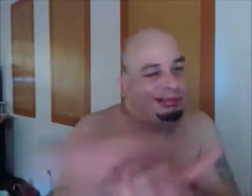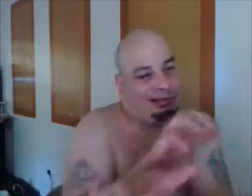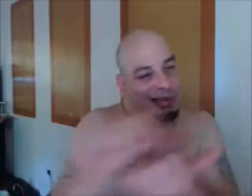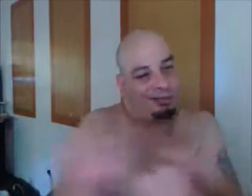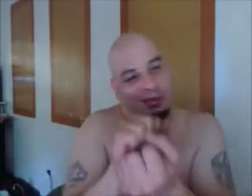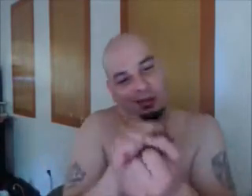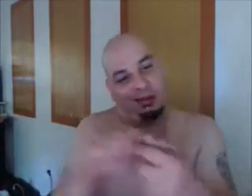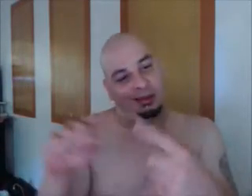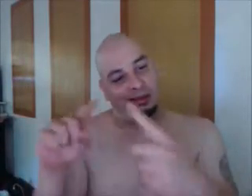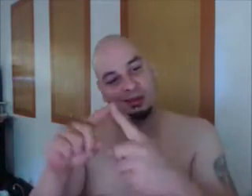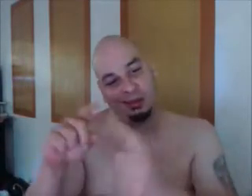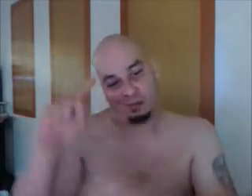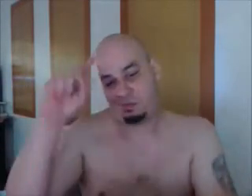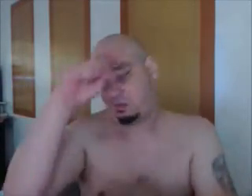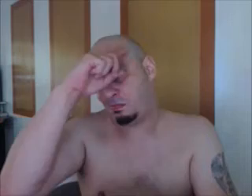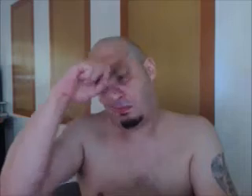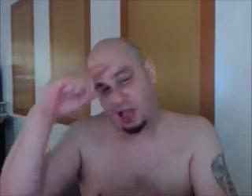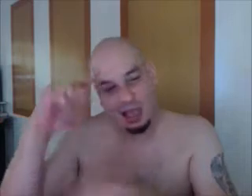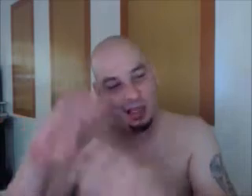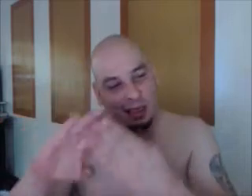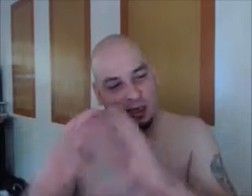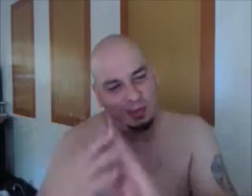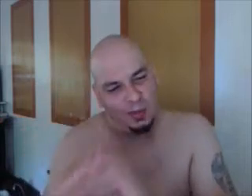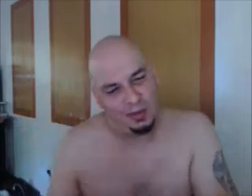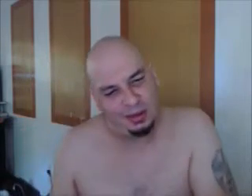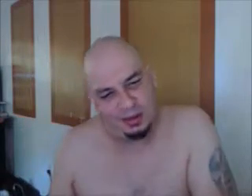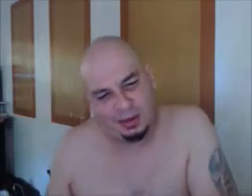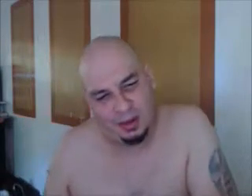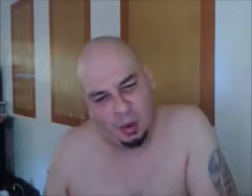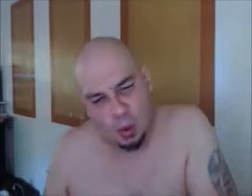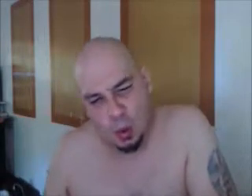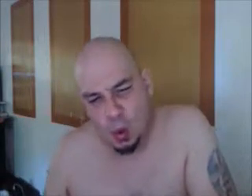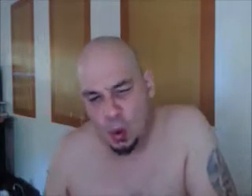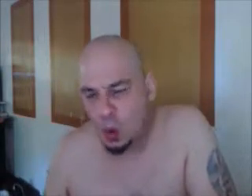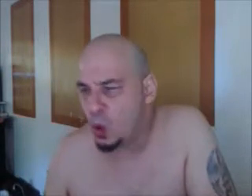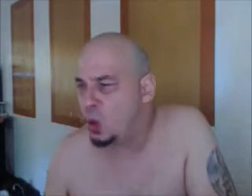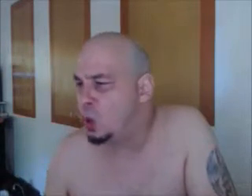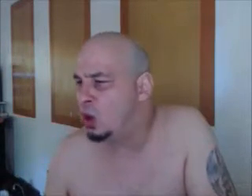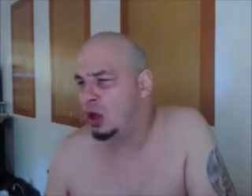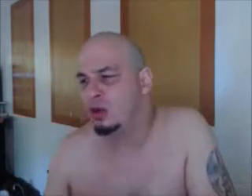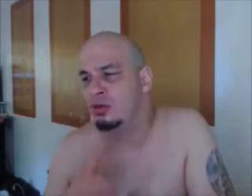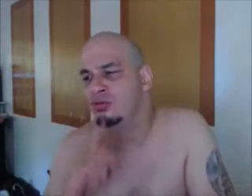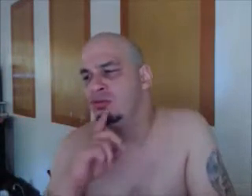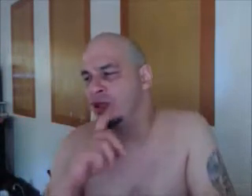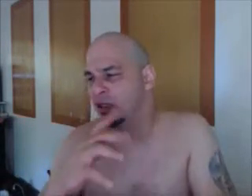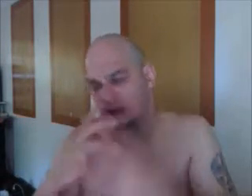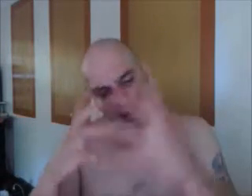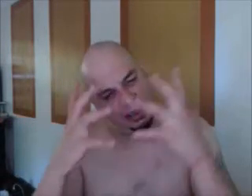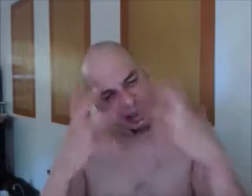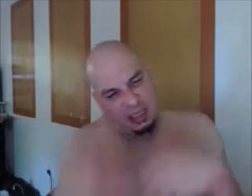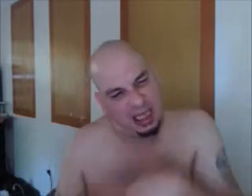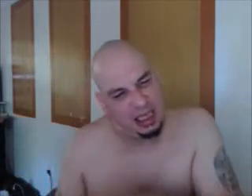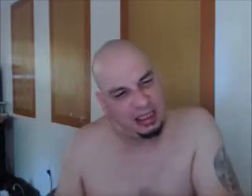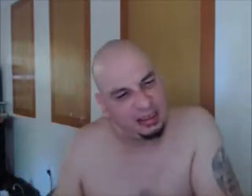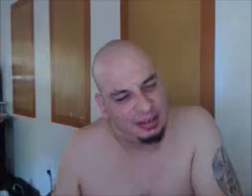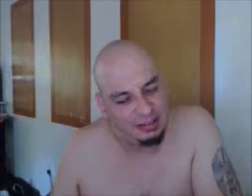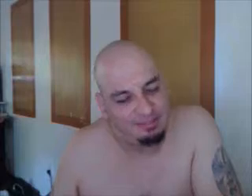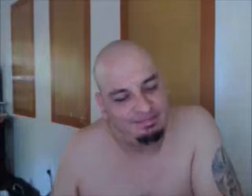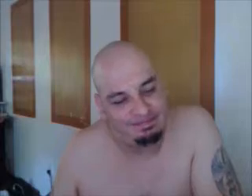was profiling, but why was he profiling? Because he was a black kid and he had some reasonable suspicions about what had happened in the past. Okay, so prosecution had a little bit